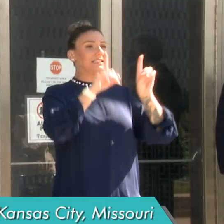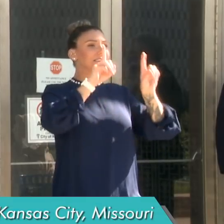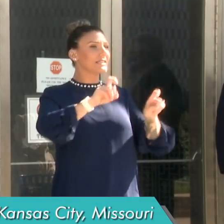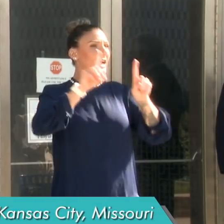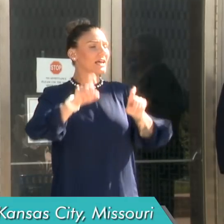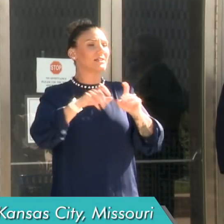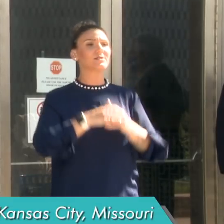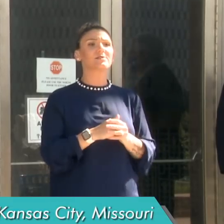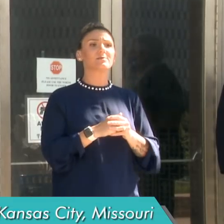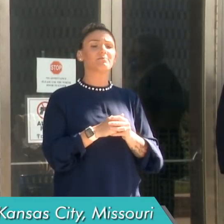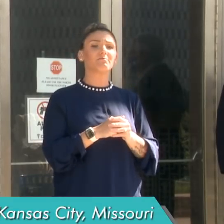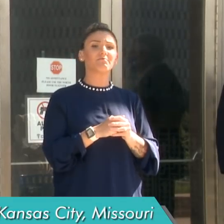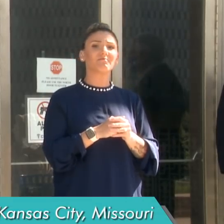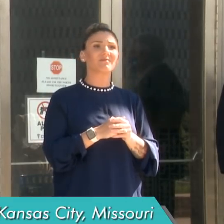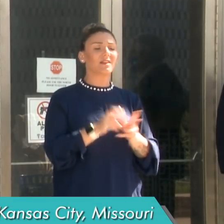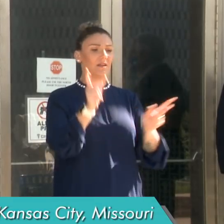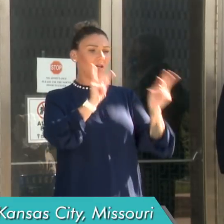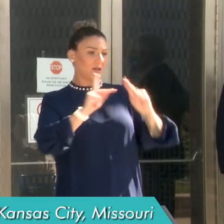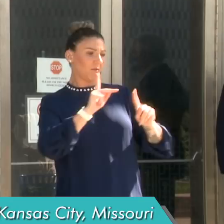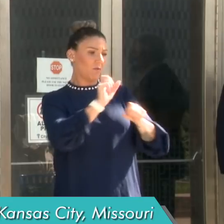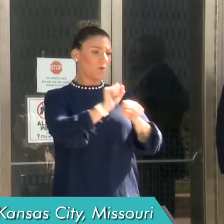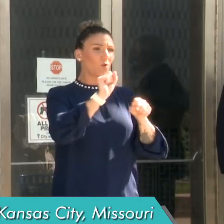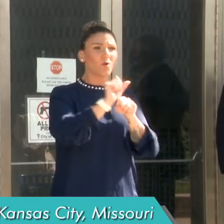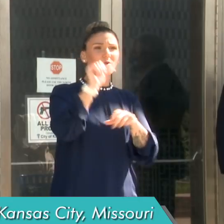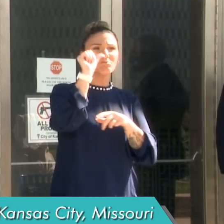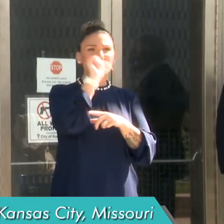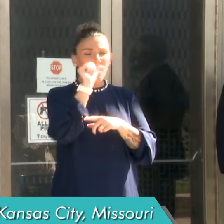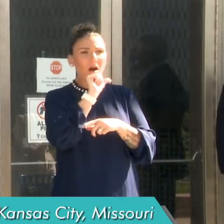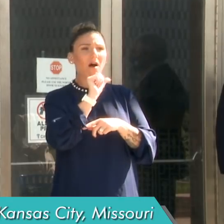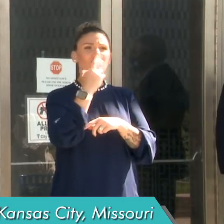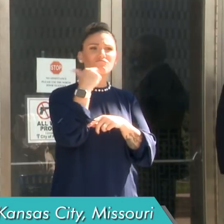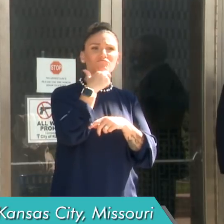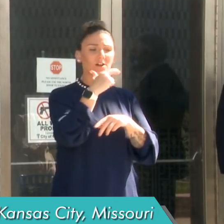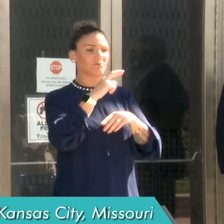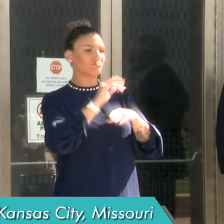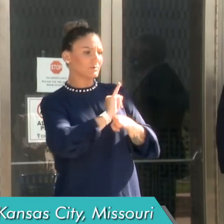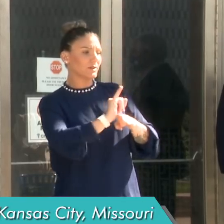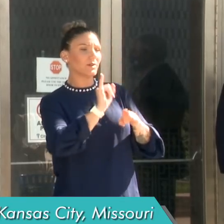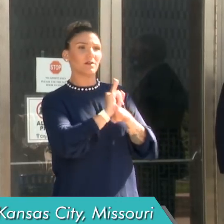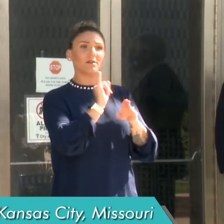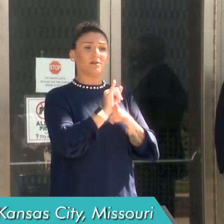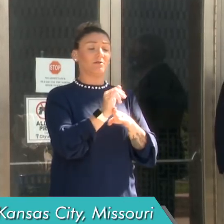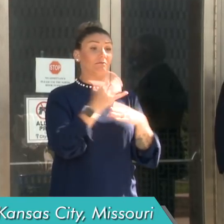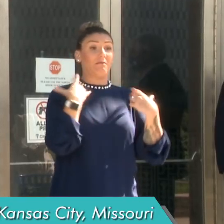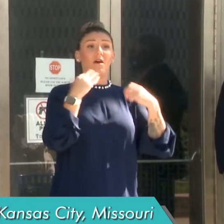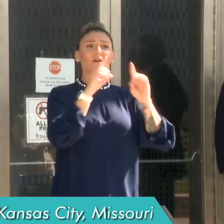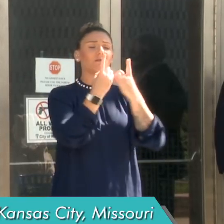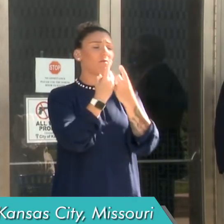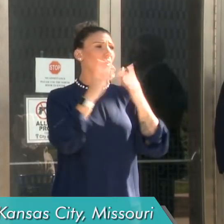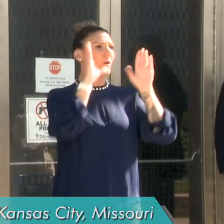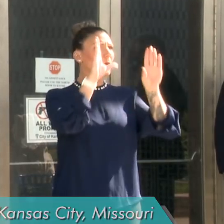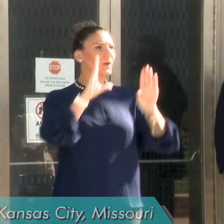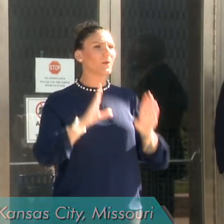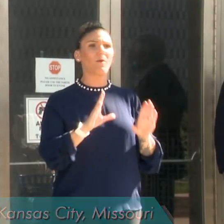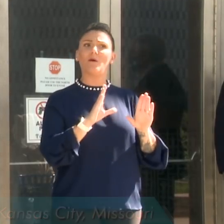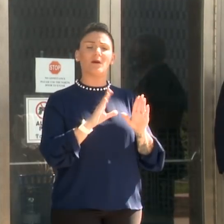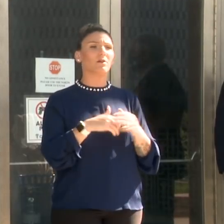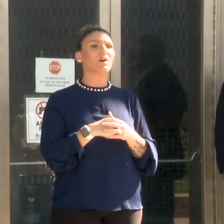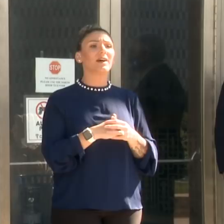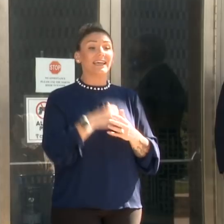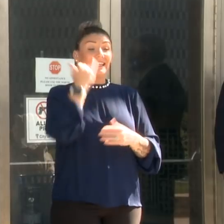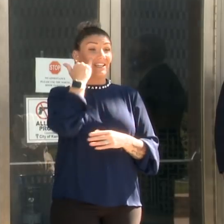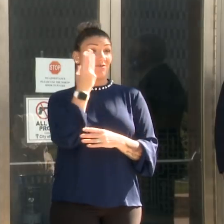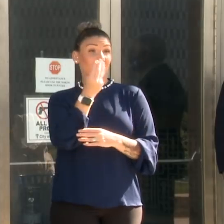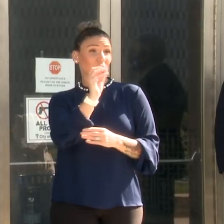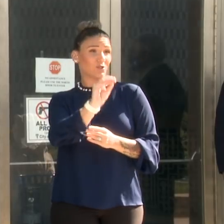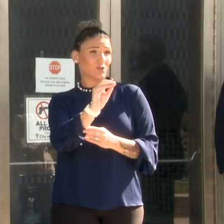For those of you who work in the bar and restaurant industry, the health department, I think, has done an outstanding service, which is that if you're a Missouri resident,